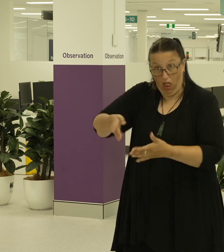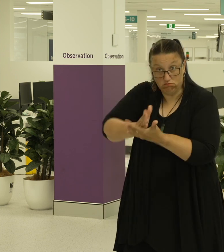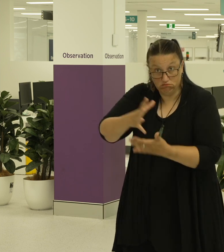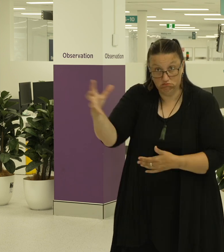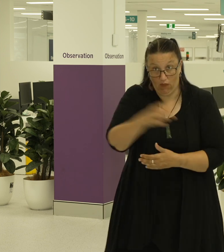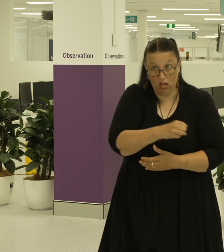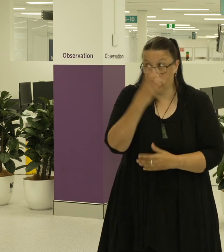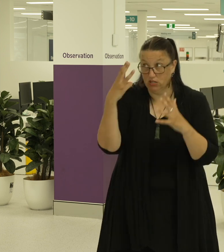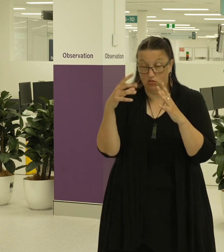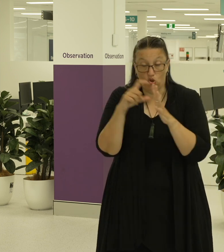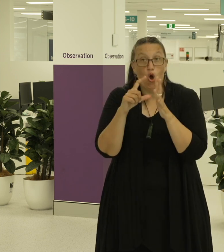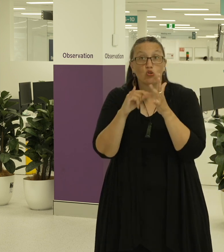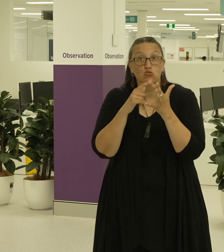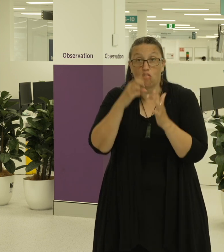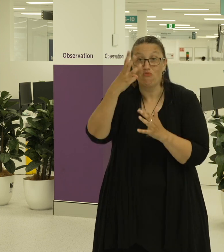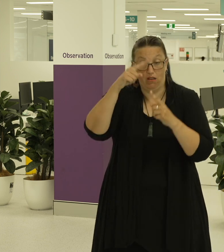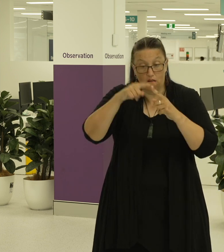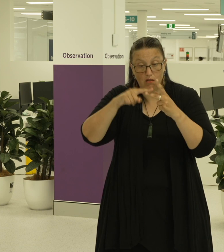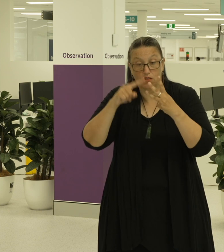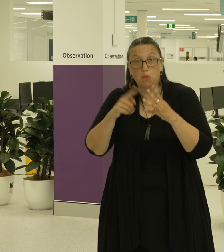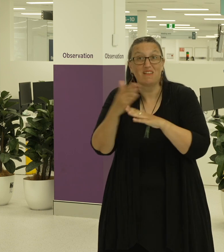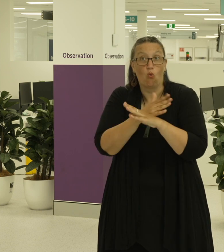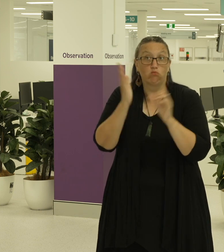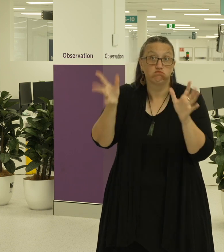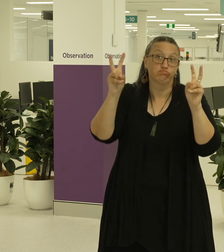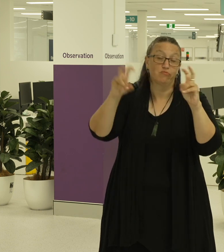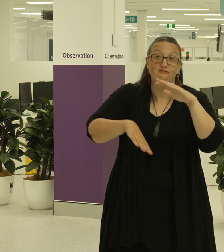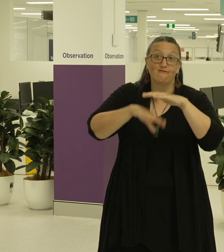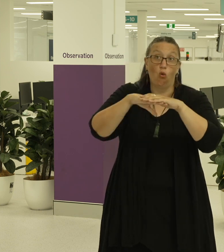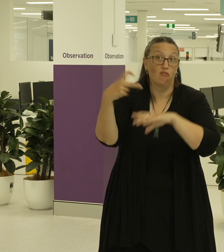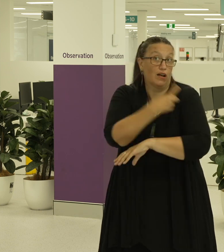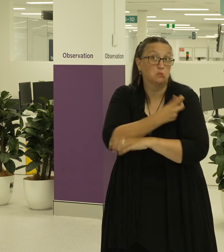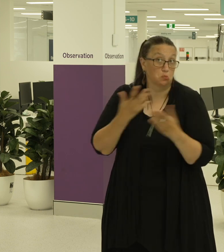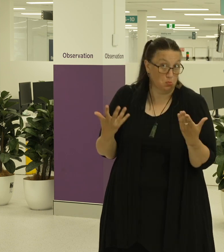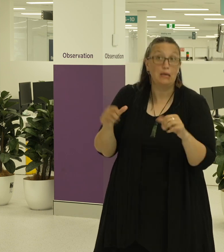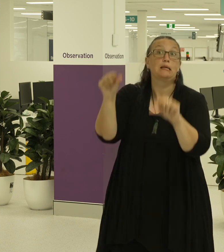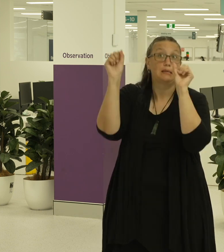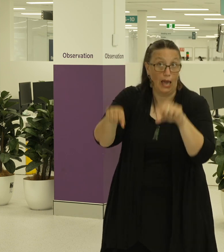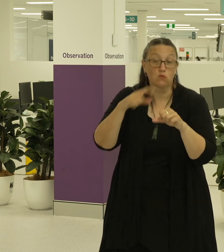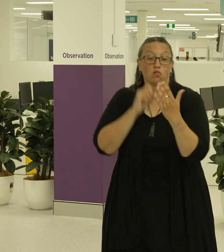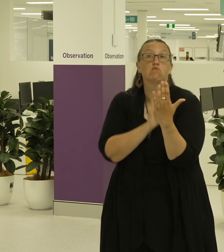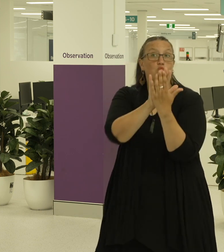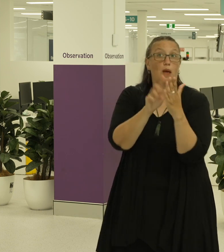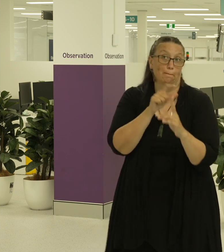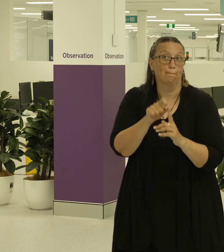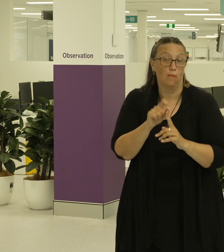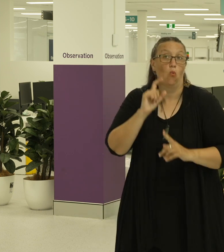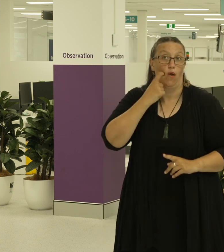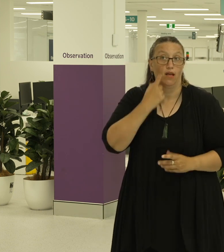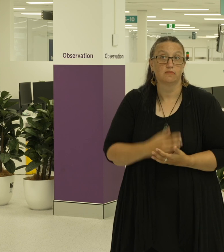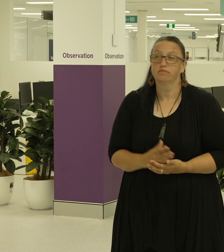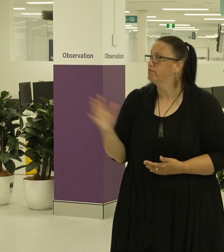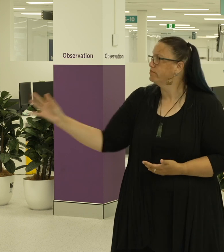weeks, maybe a month or so, for us to then put that on the app, adopting the federal infrastructure. But hasn't your government ruled